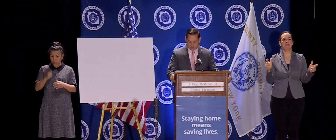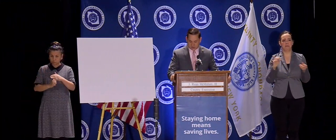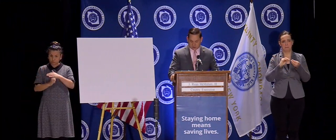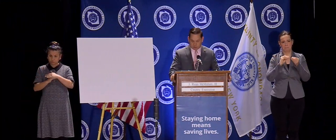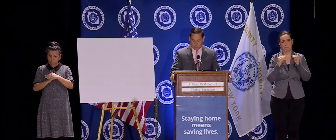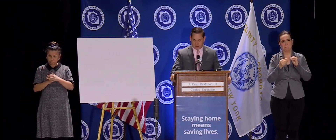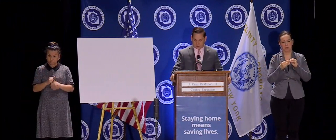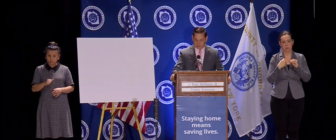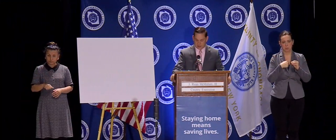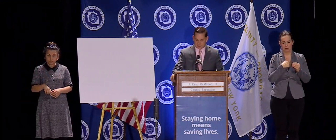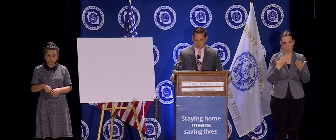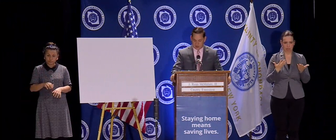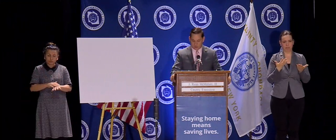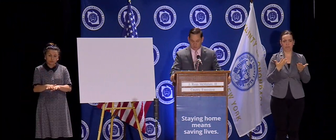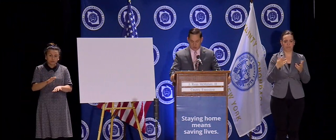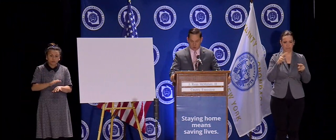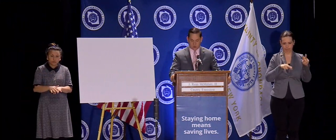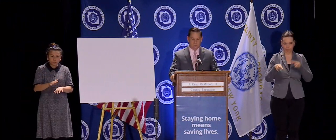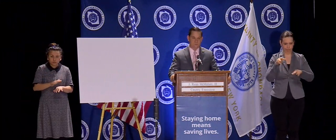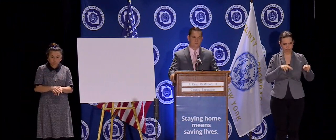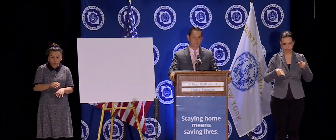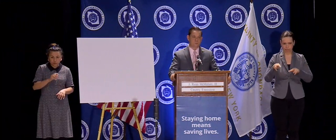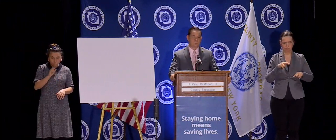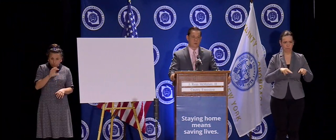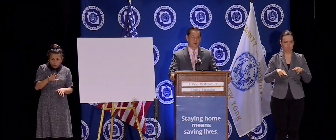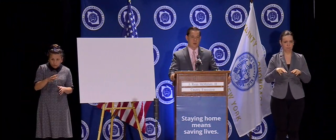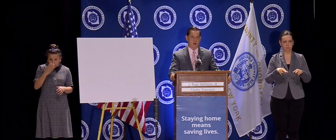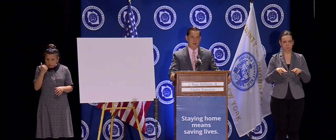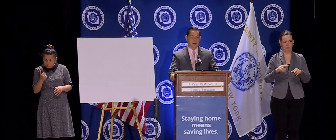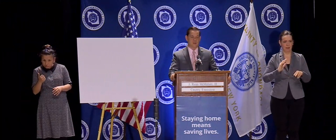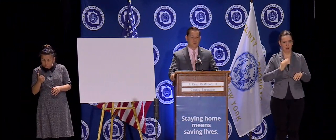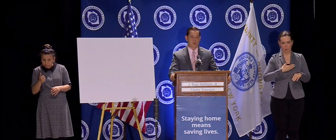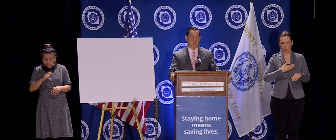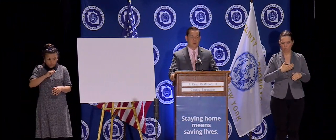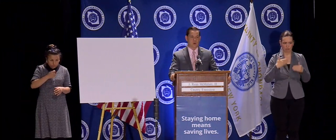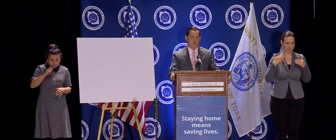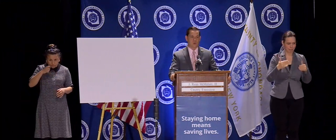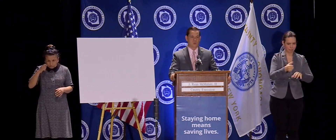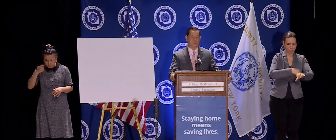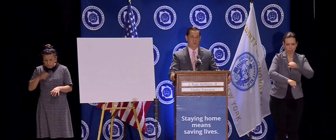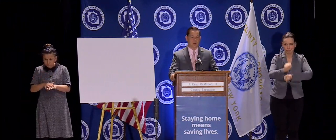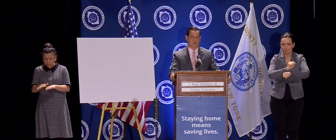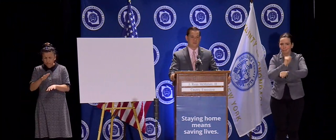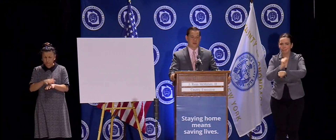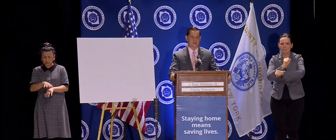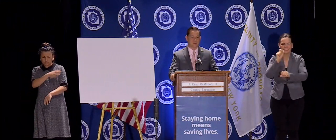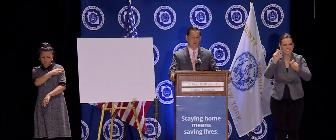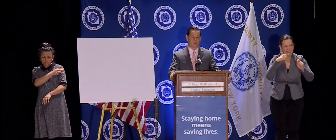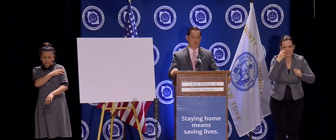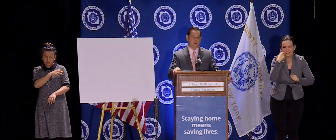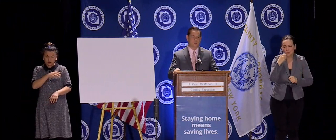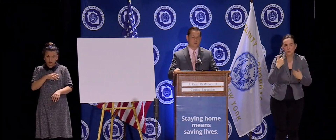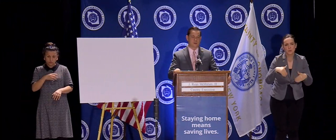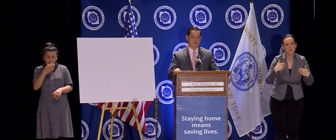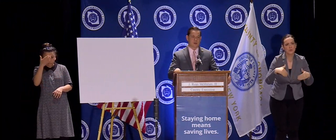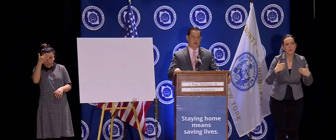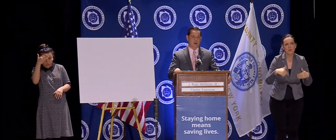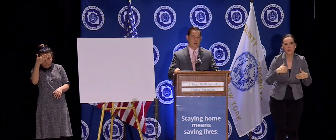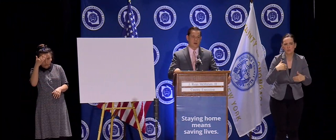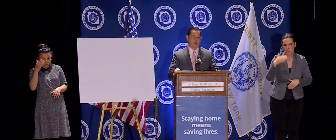which represents the proactive testing that we've been doing. As we know, through proactive testing, we're doing